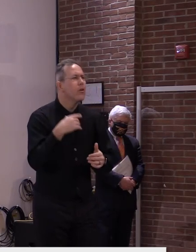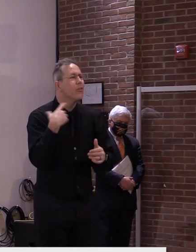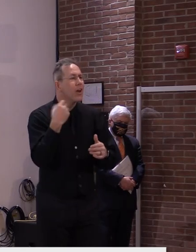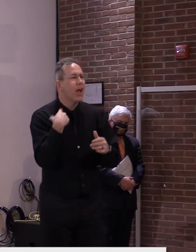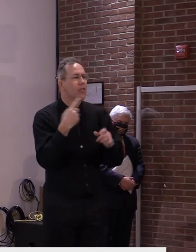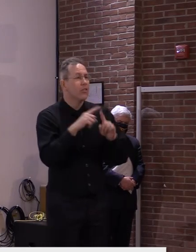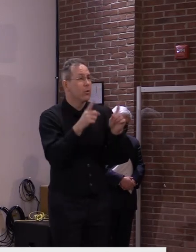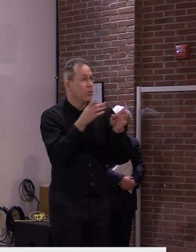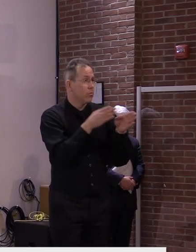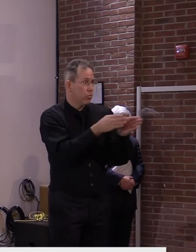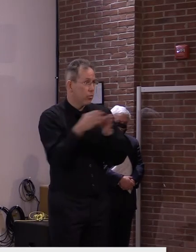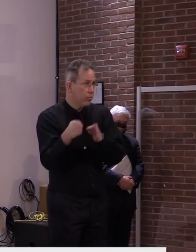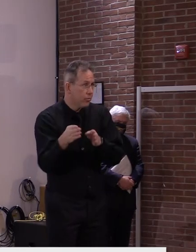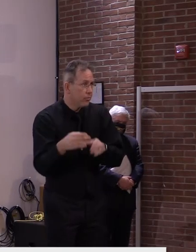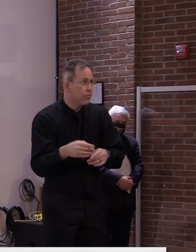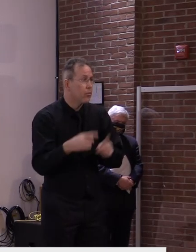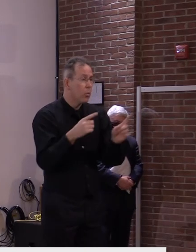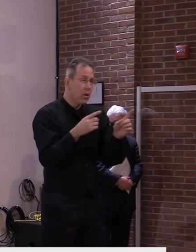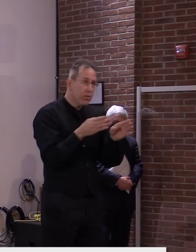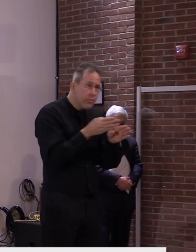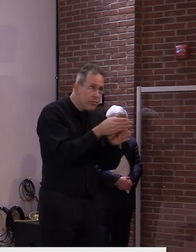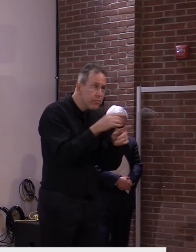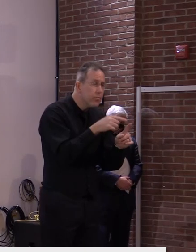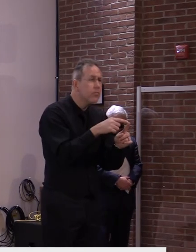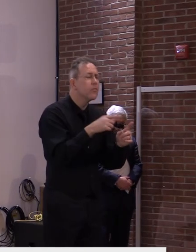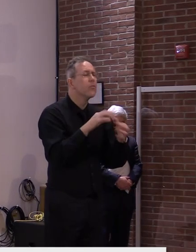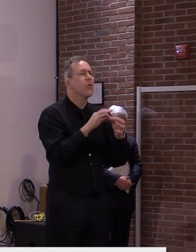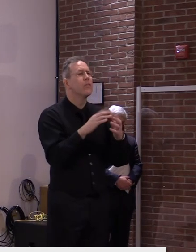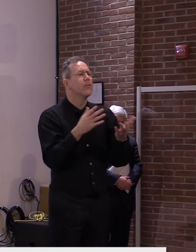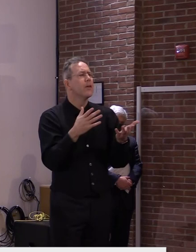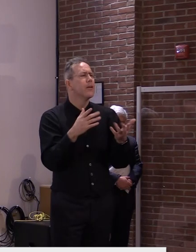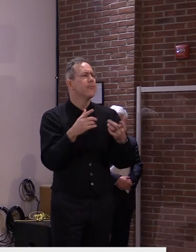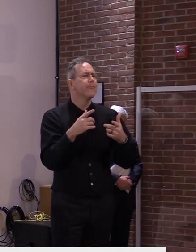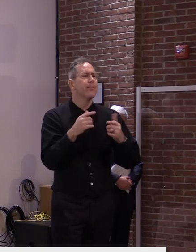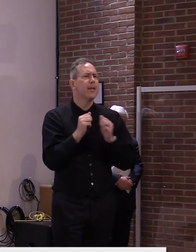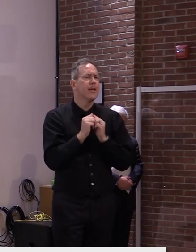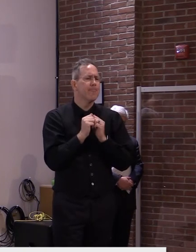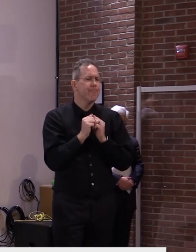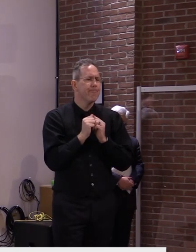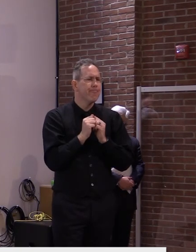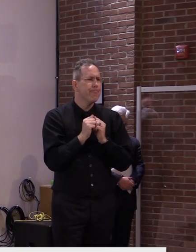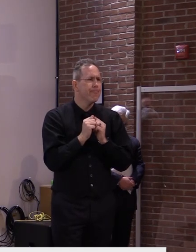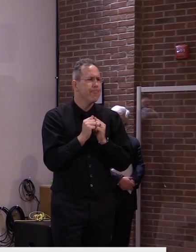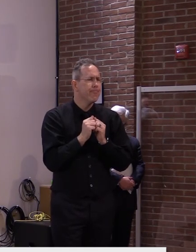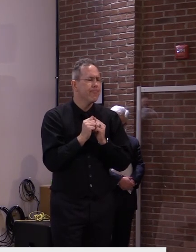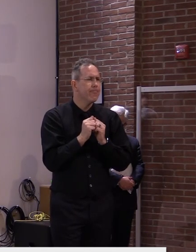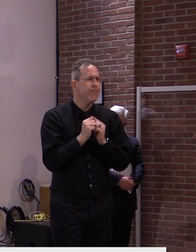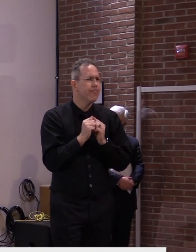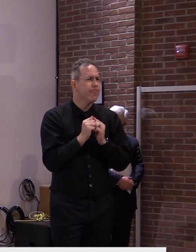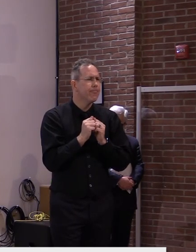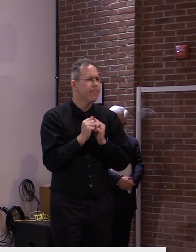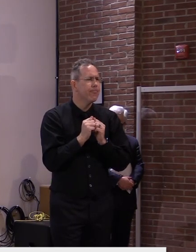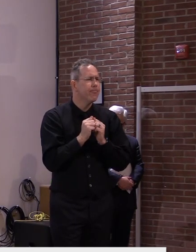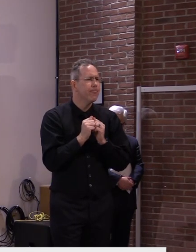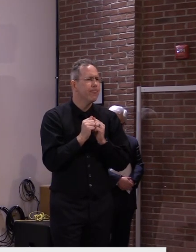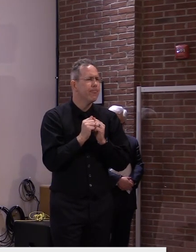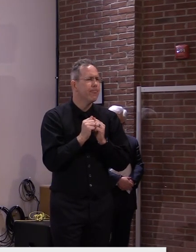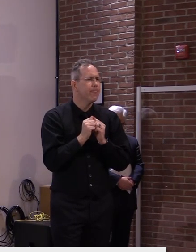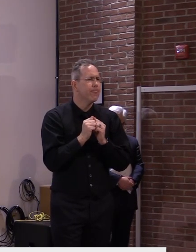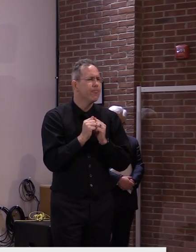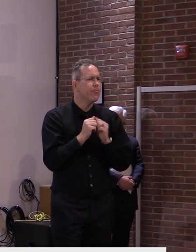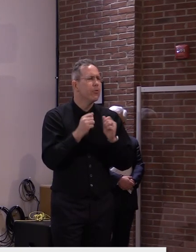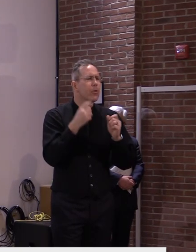hand, we're meeting with stakeholder groups to conceptualize what do we mean by recovery in education. All the things we need to do